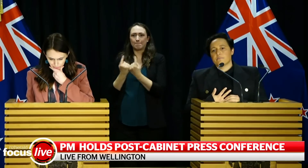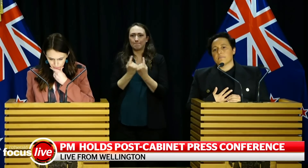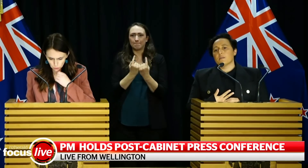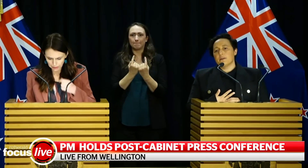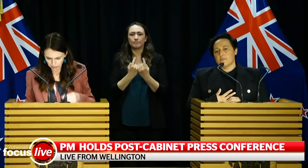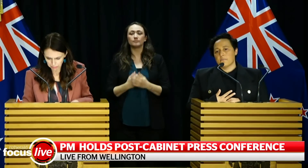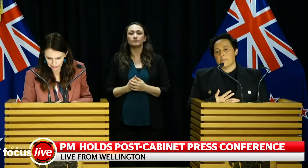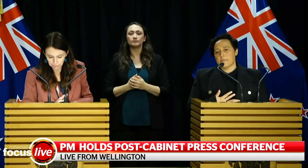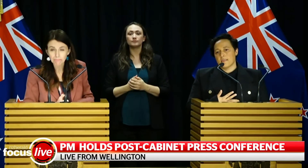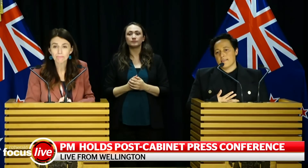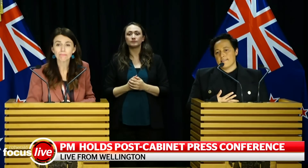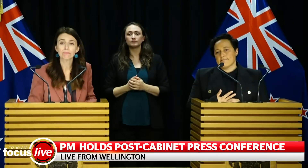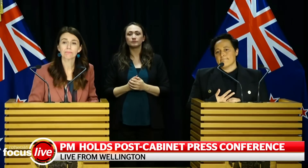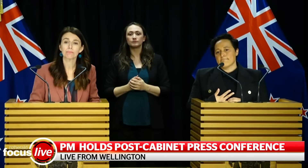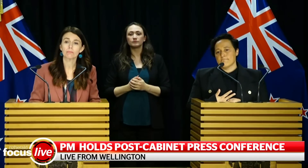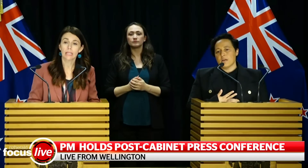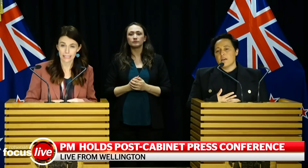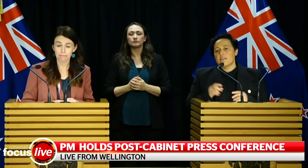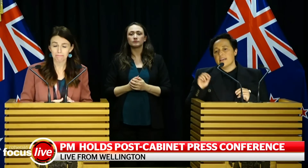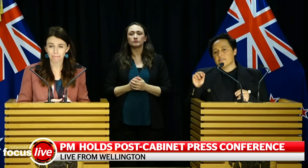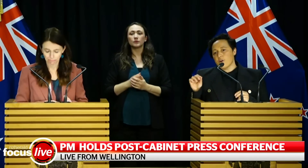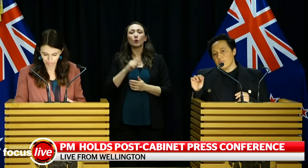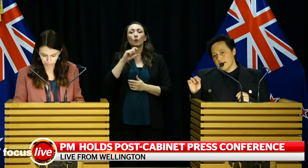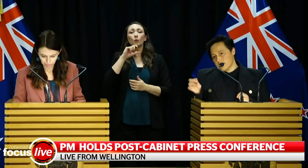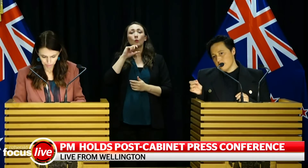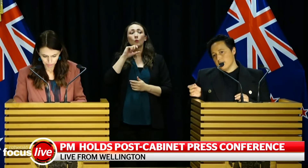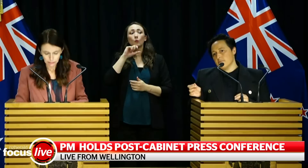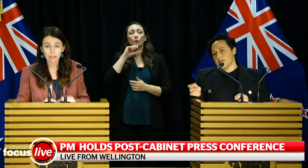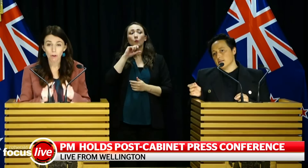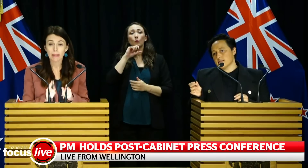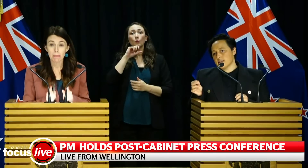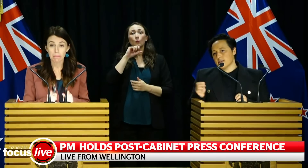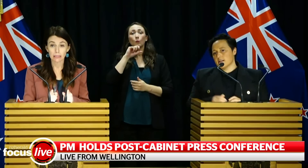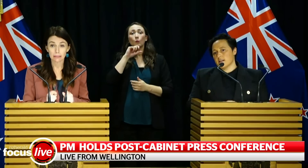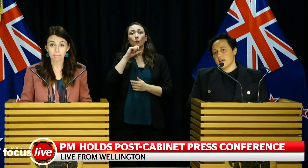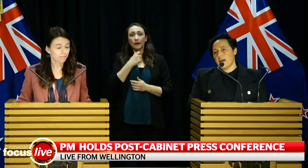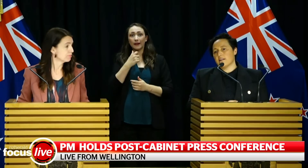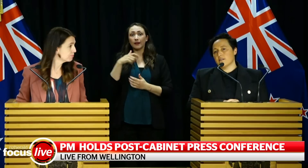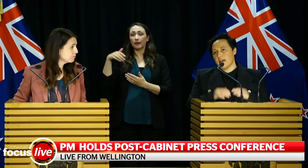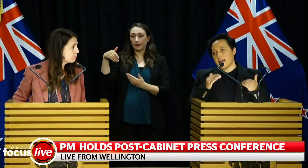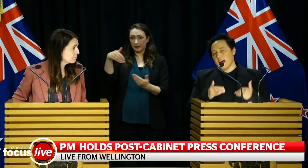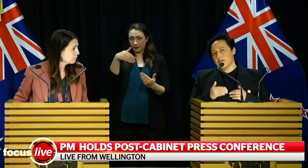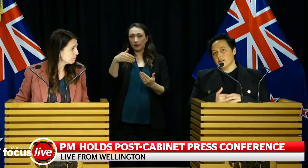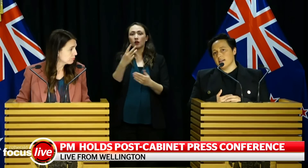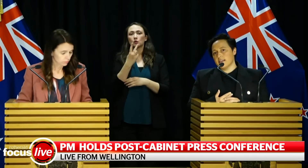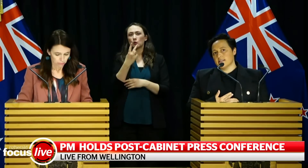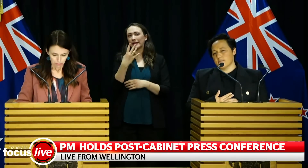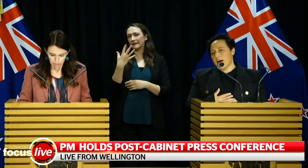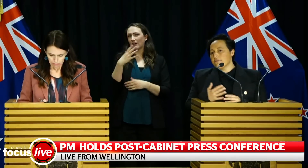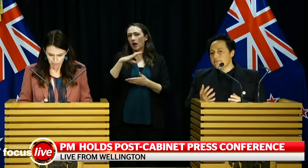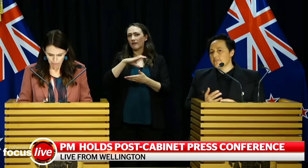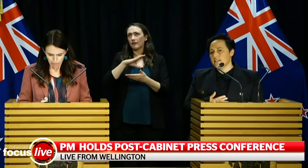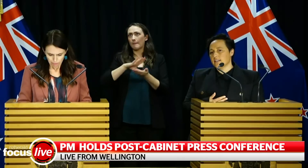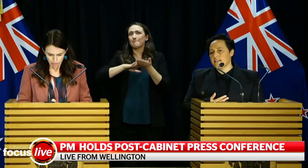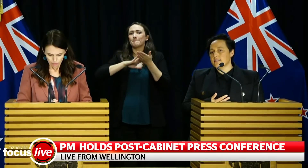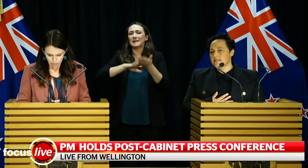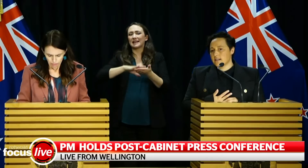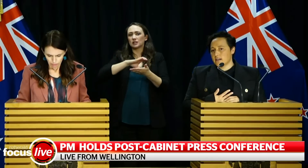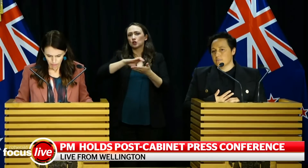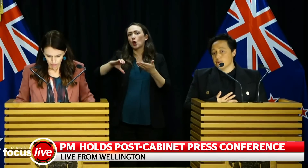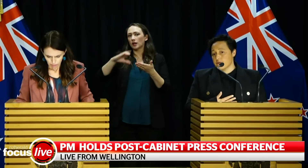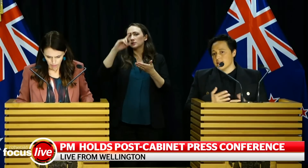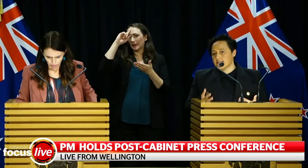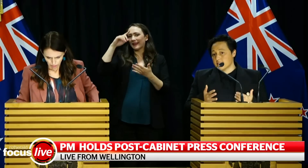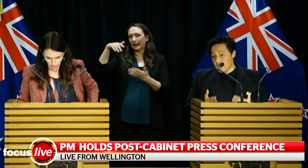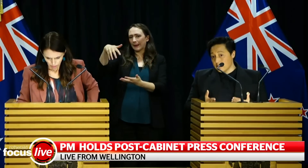much, Yeah. sorry? 25 million. That's a year, is it? Yes. That's from these amendments. From the amendments. And currently, there's about 50 cases that